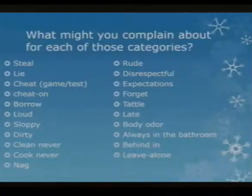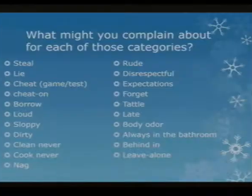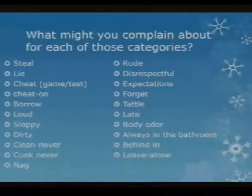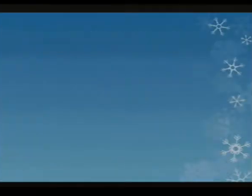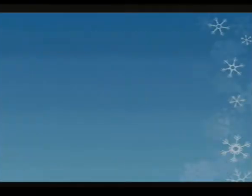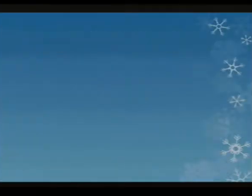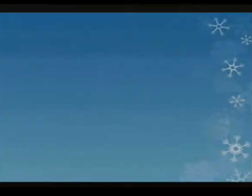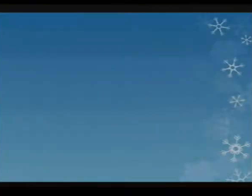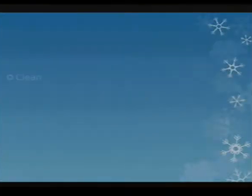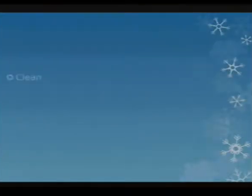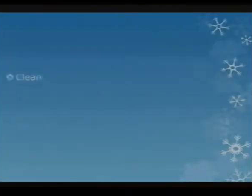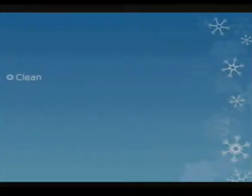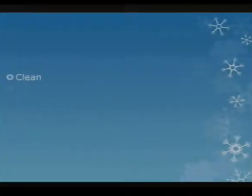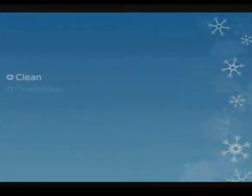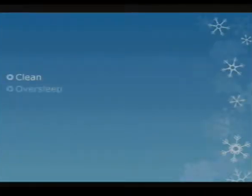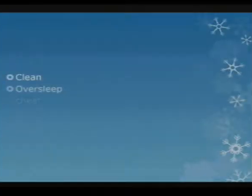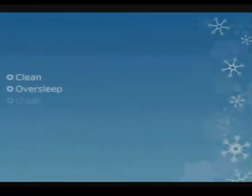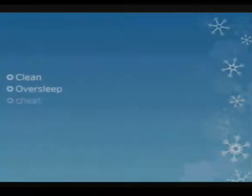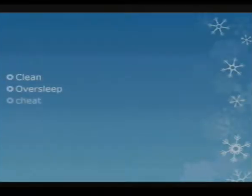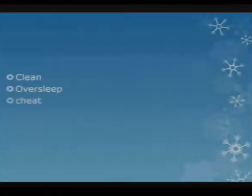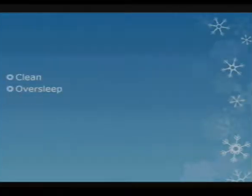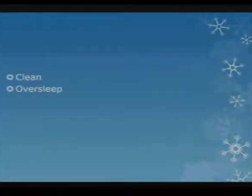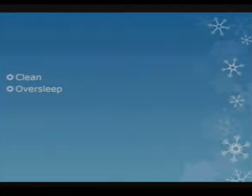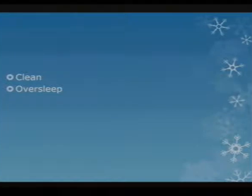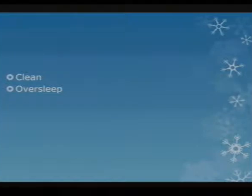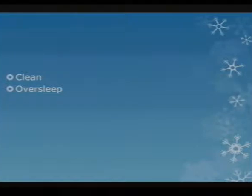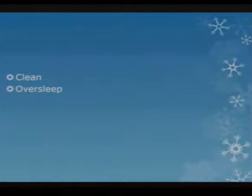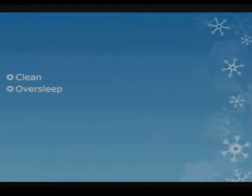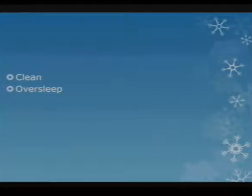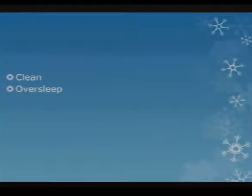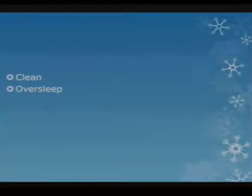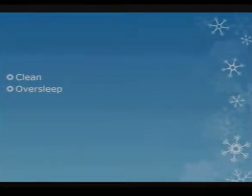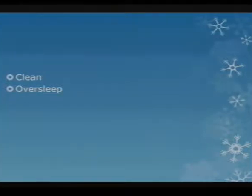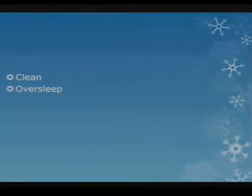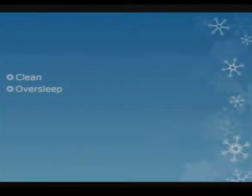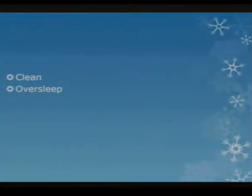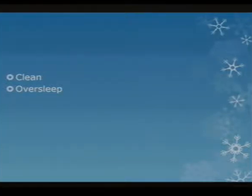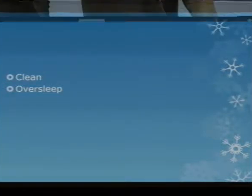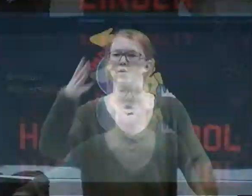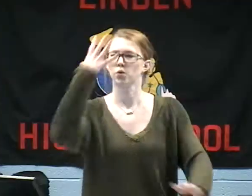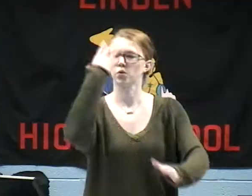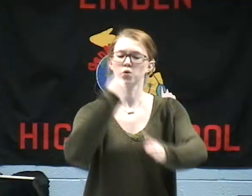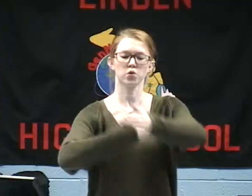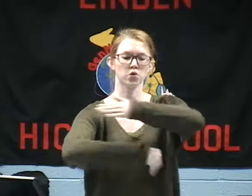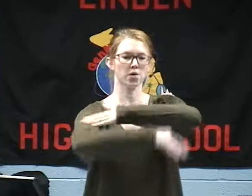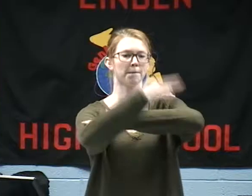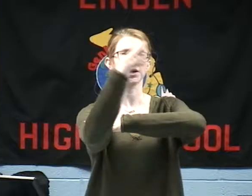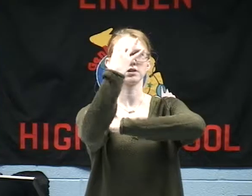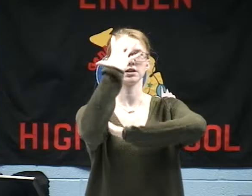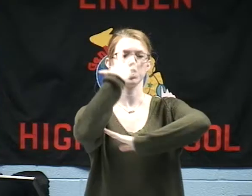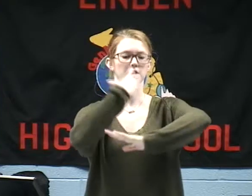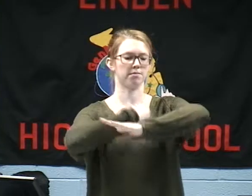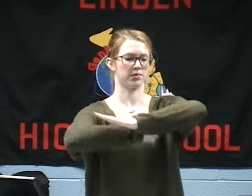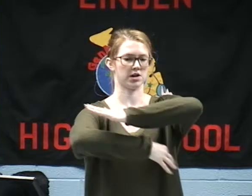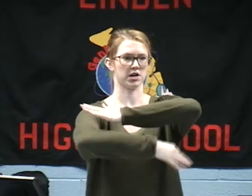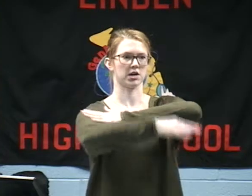Yep. Clean, oversleep. Oh, oversleep. This was the. Whoop. Sleep, sun comes